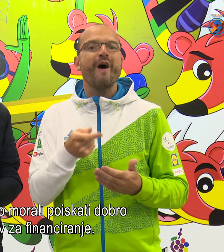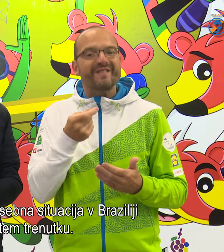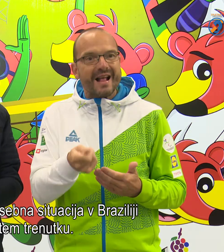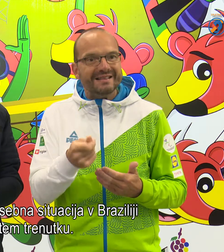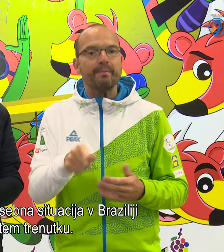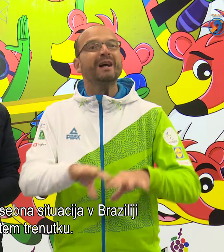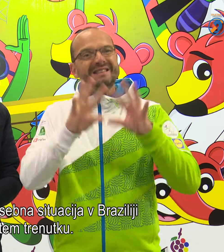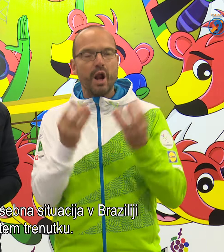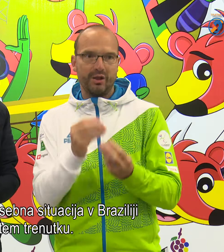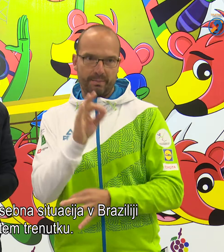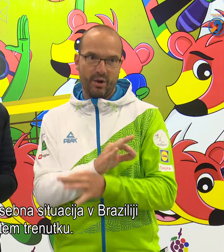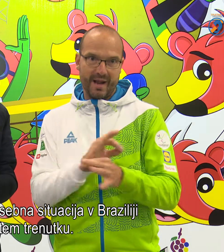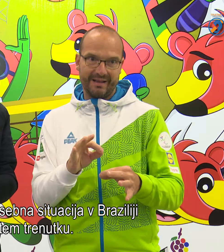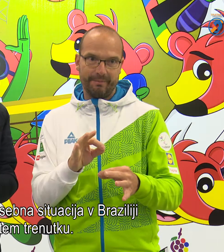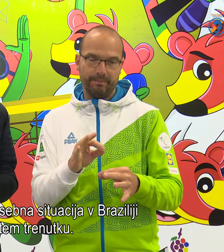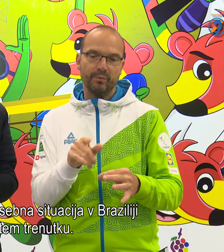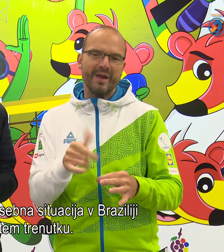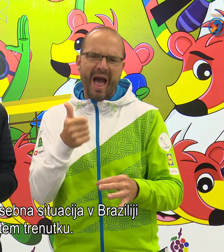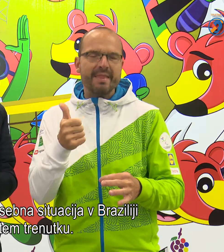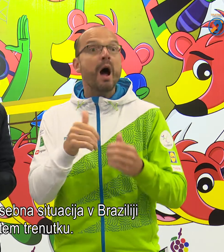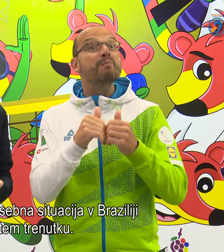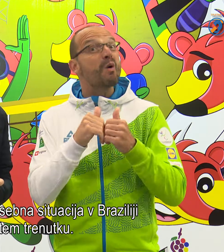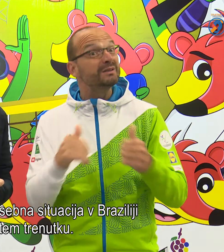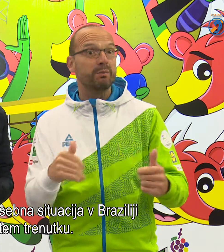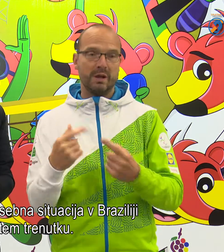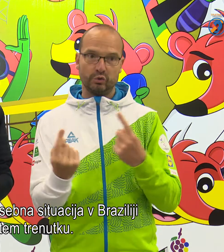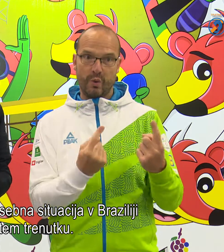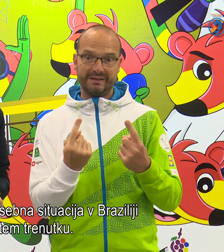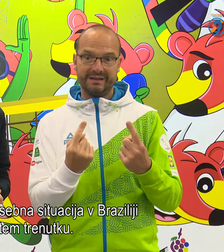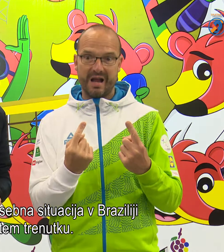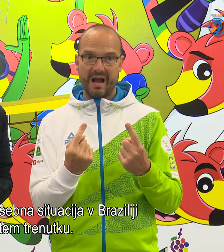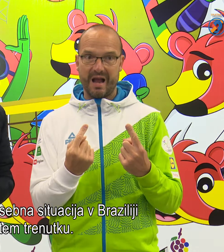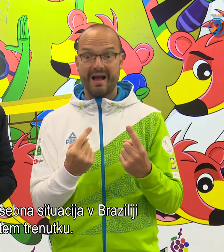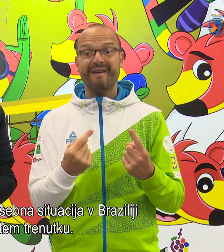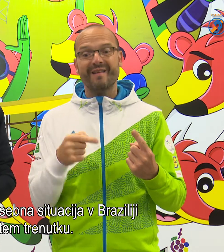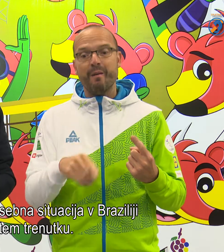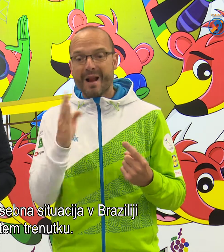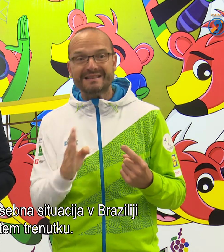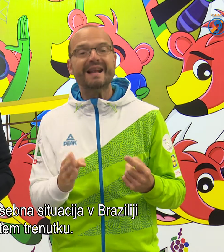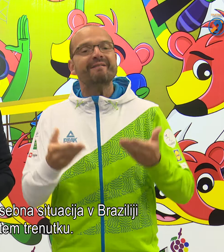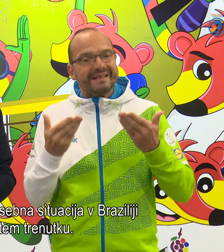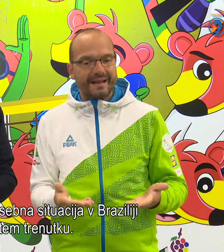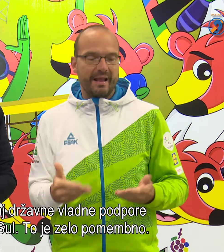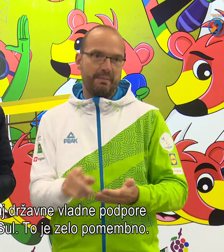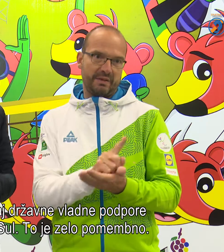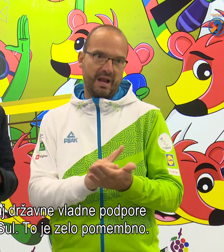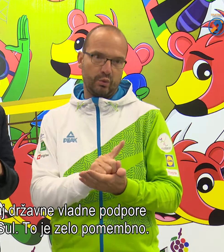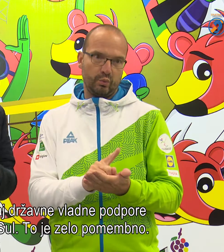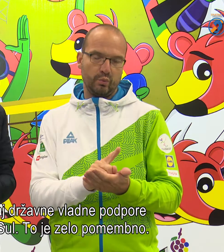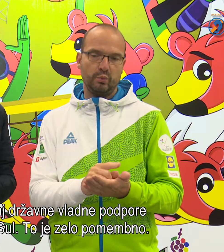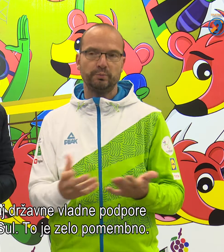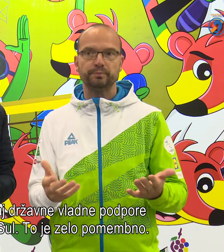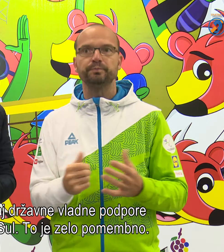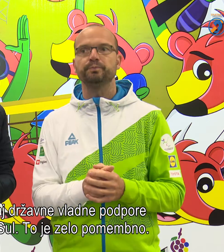finance. But it's a peculiar situation of Brazil in this moment. We had